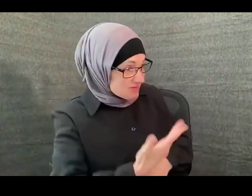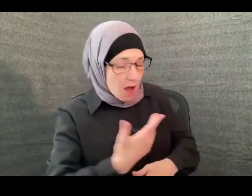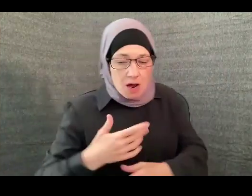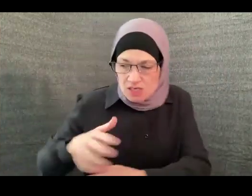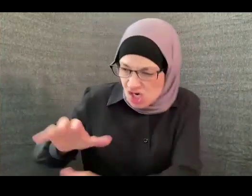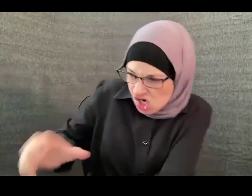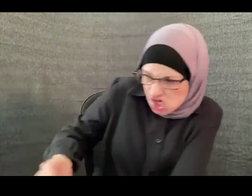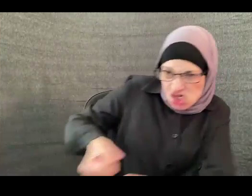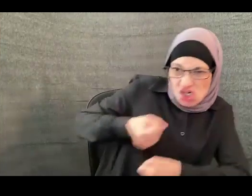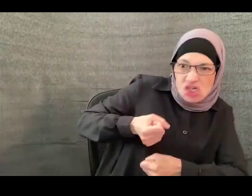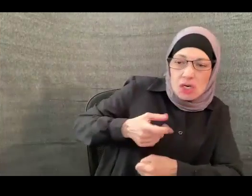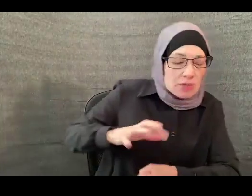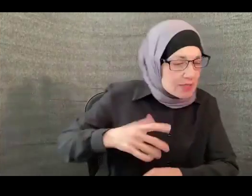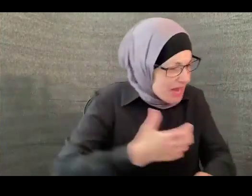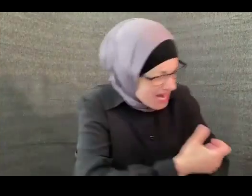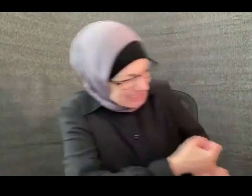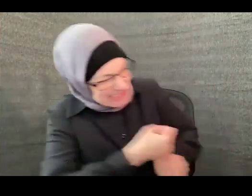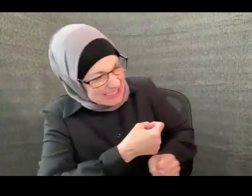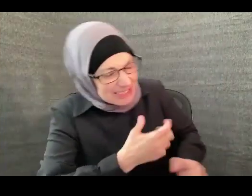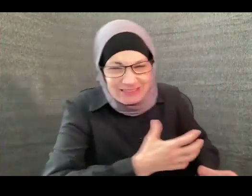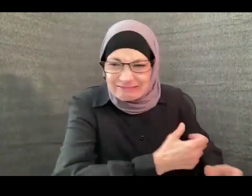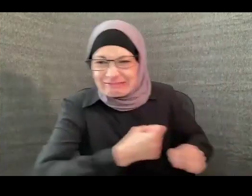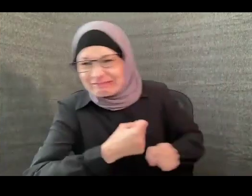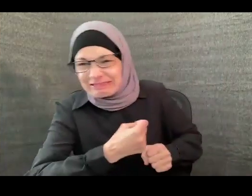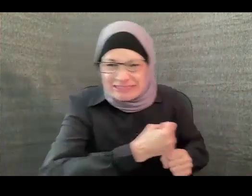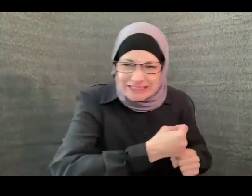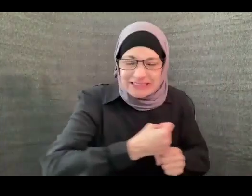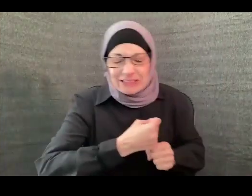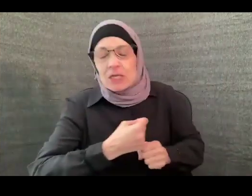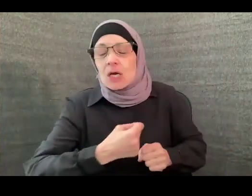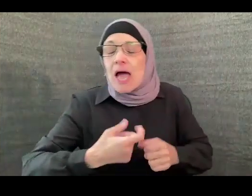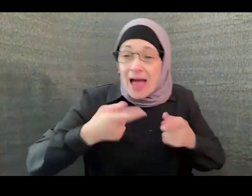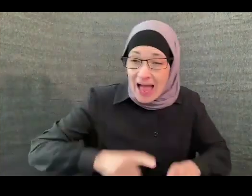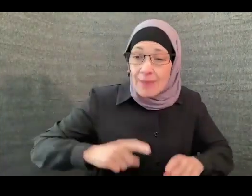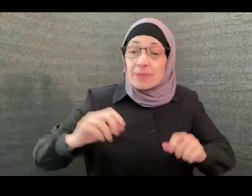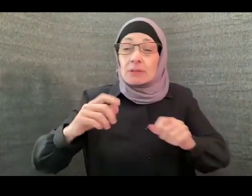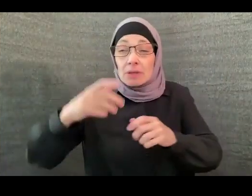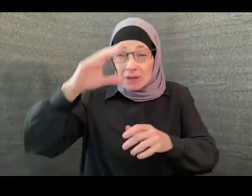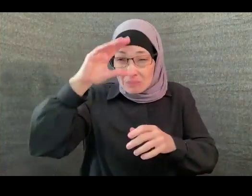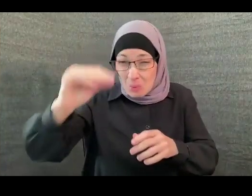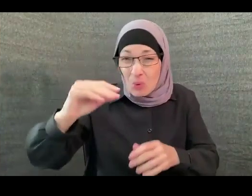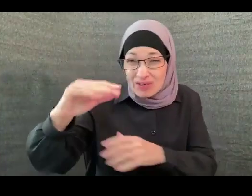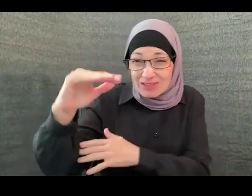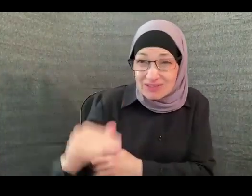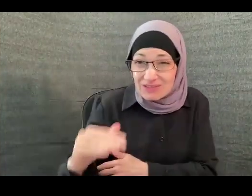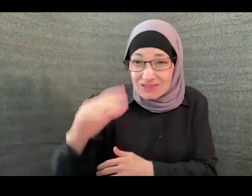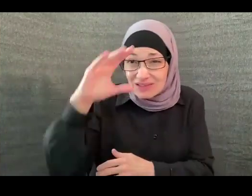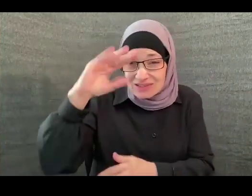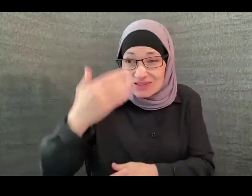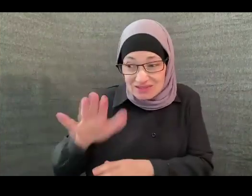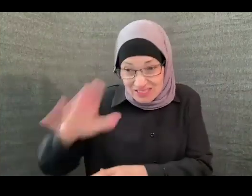one of his shoulders, one of his arms, dislocated from its